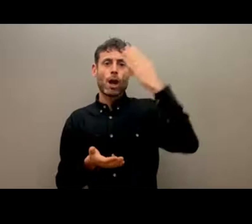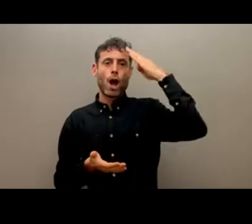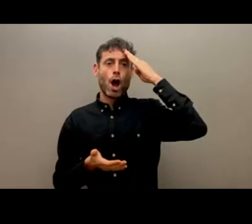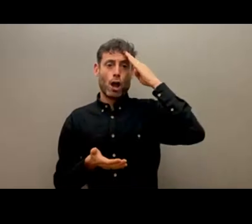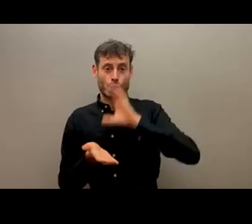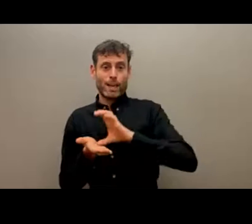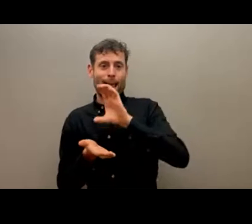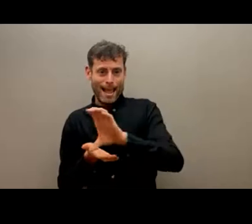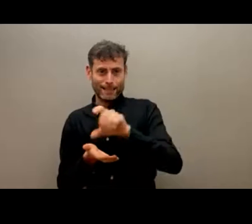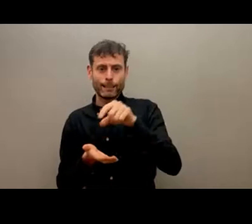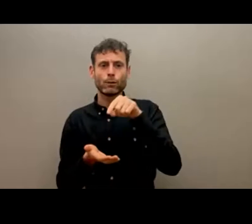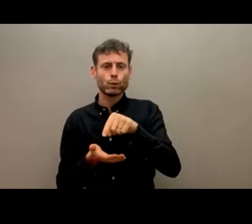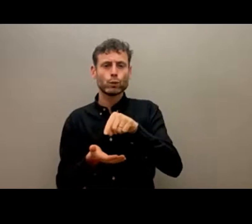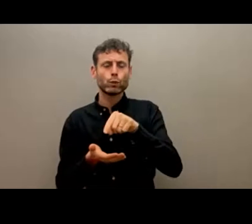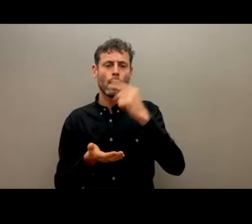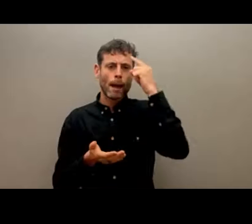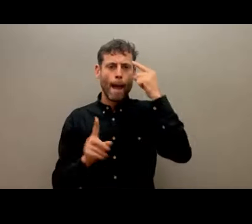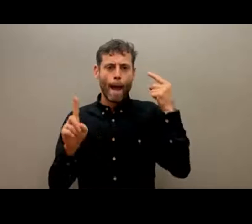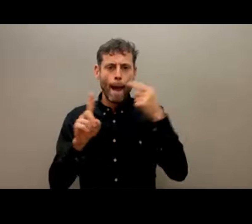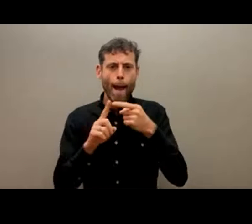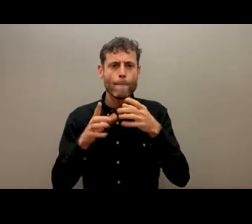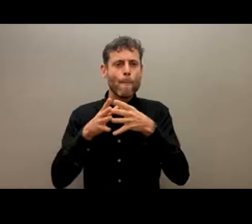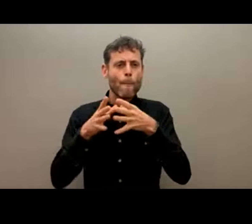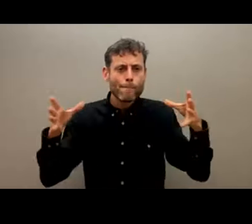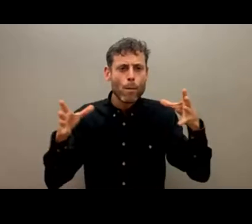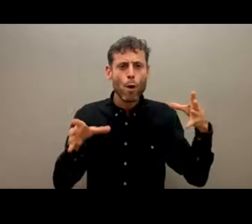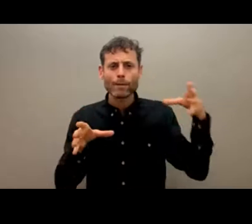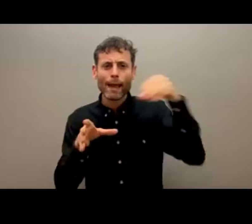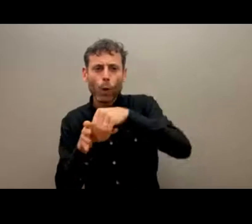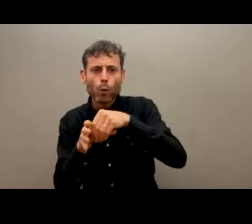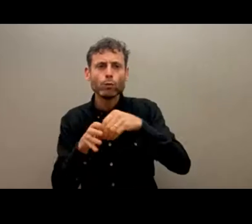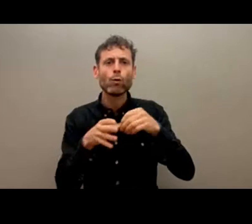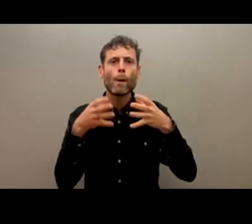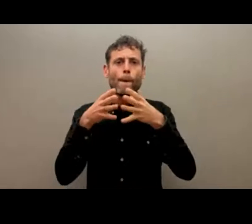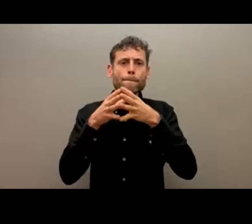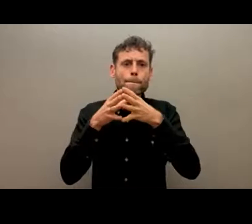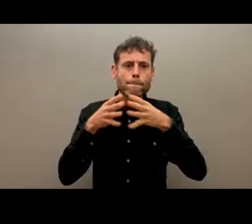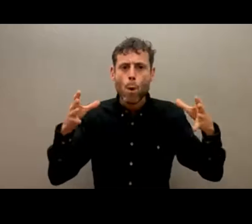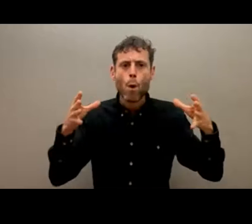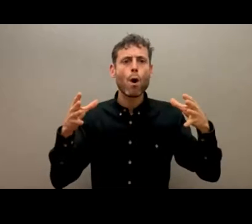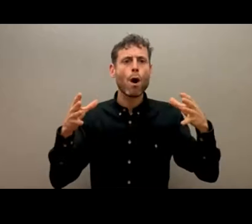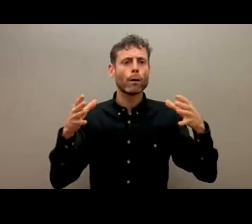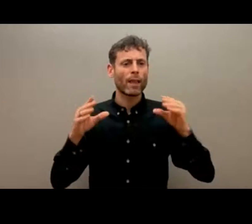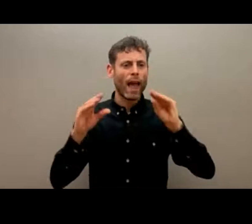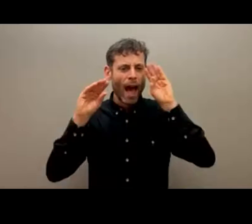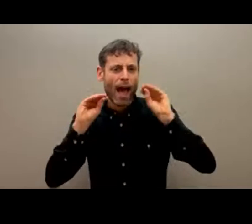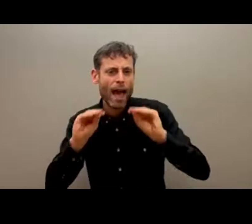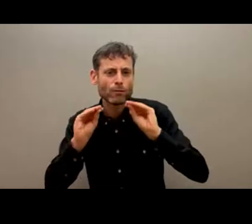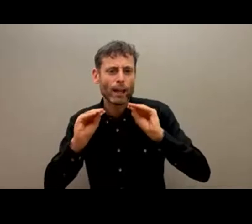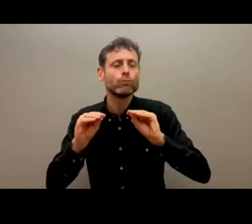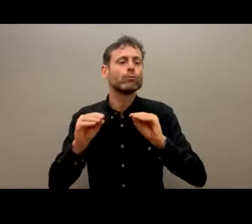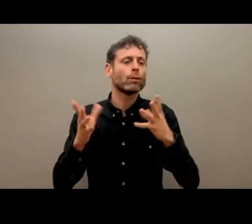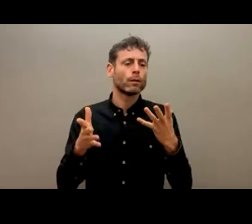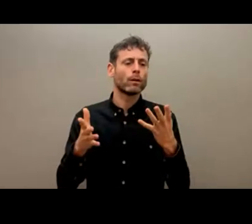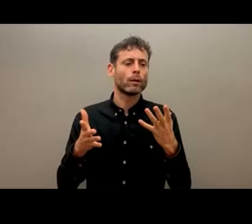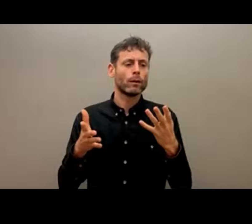international volunteering, a greater inclusion of global citizenship education in international volunteering, and what